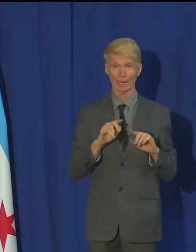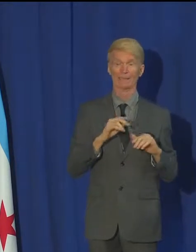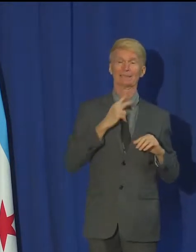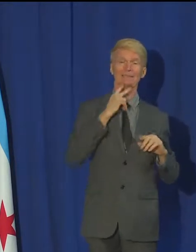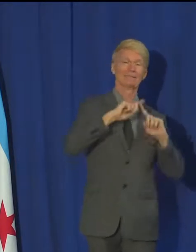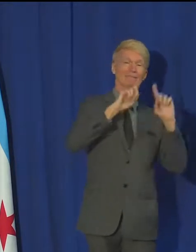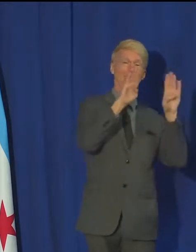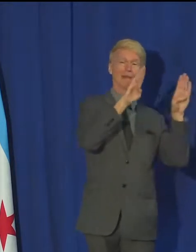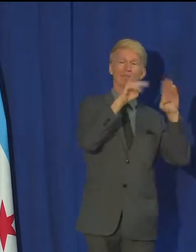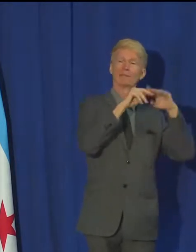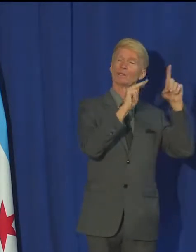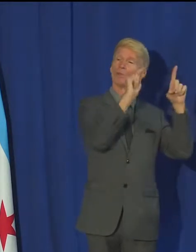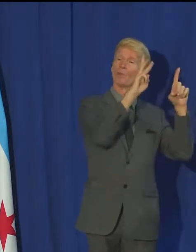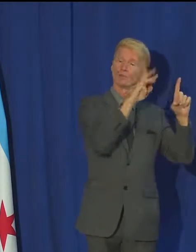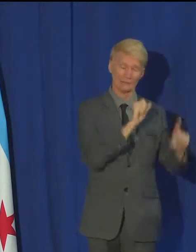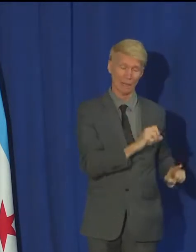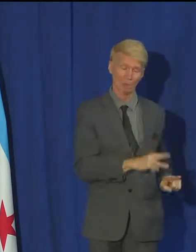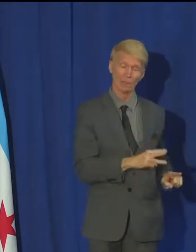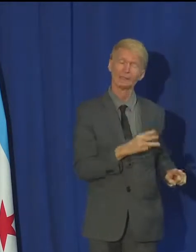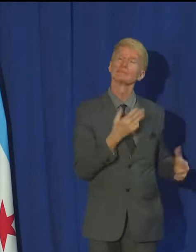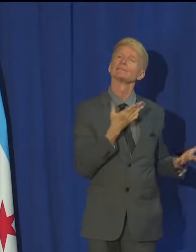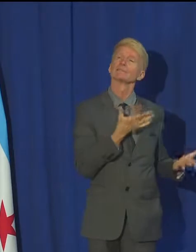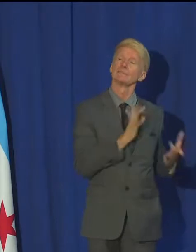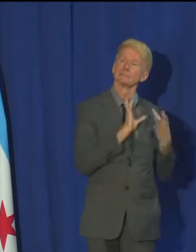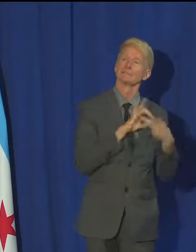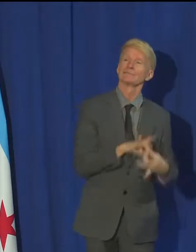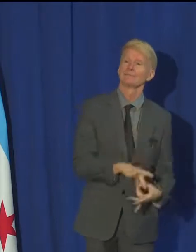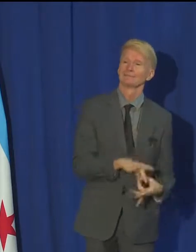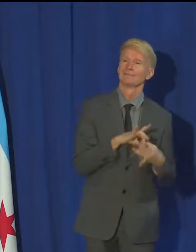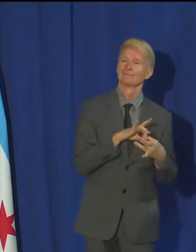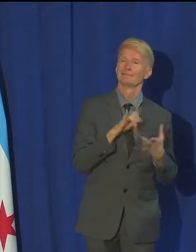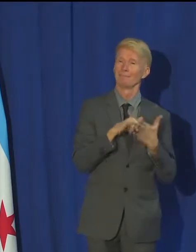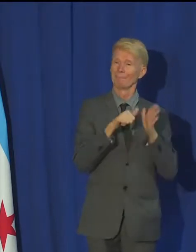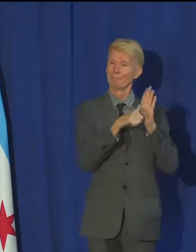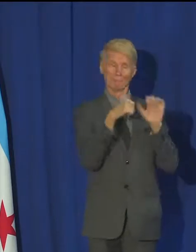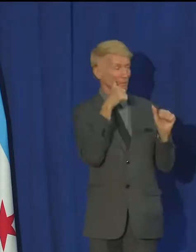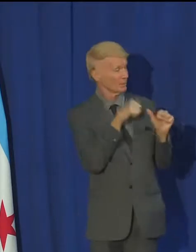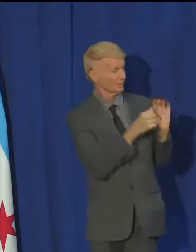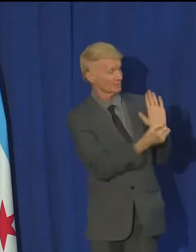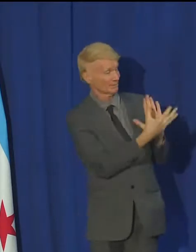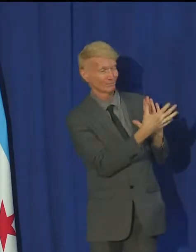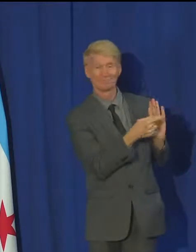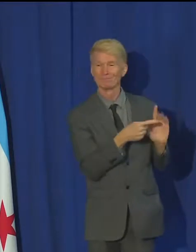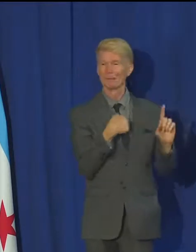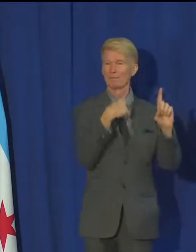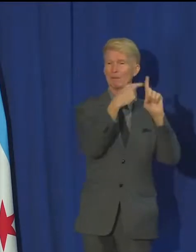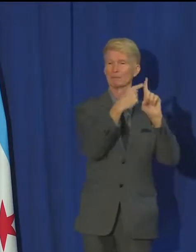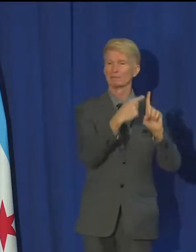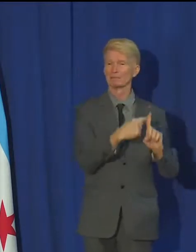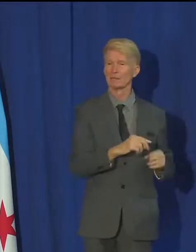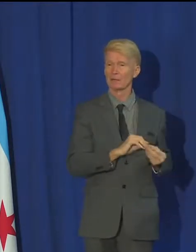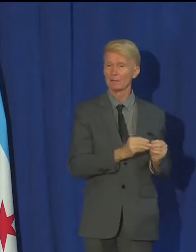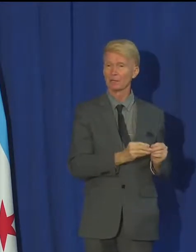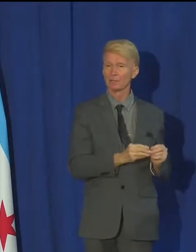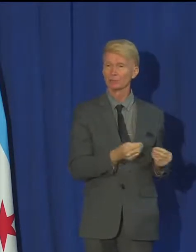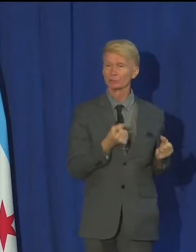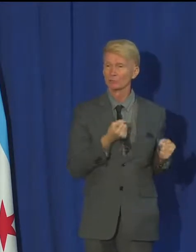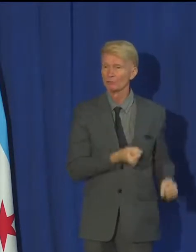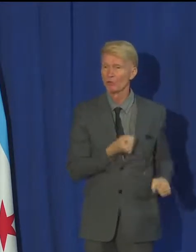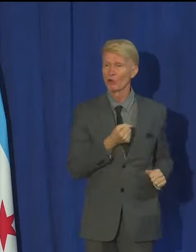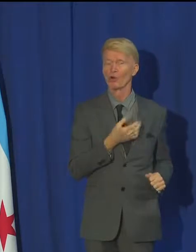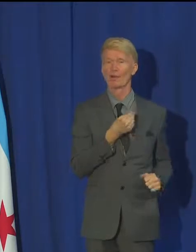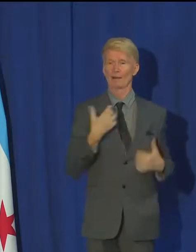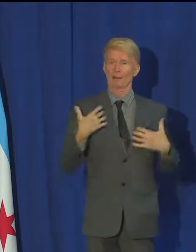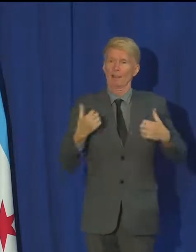and the southwest are where, as you saw on the map I showed, the positivity is still higher, and certainly where the health department is